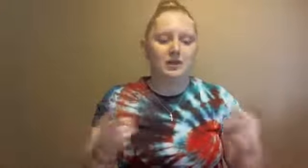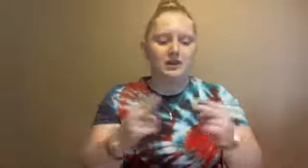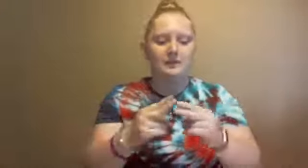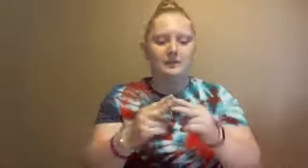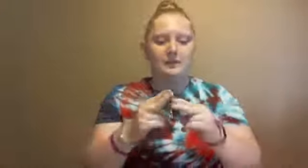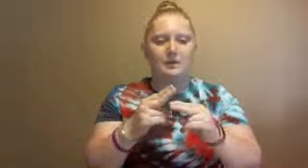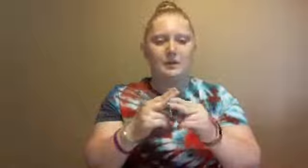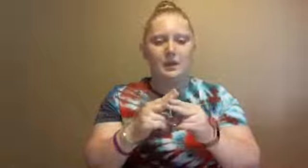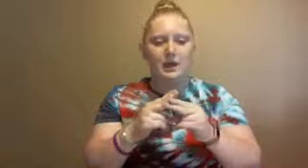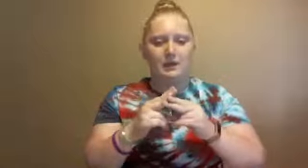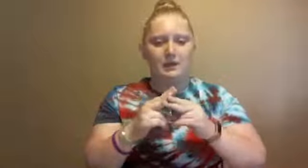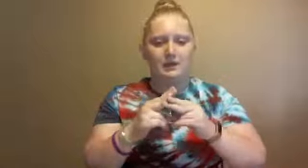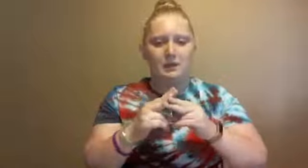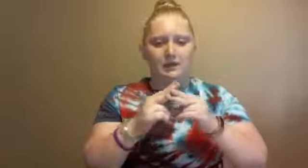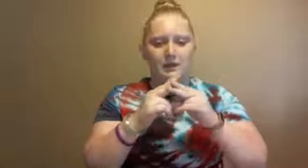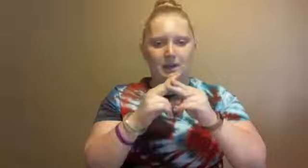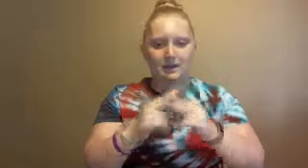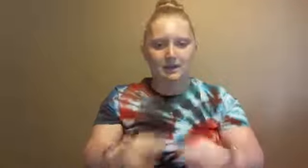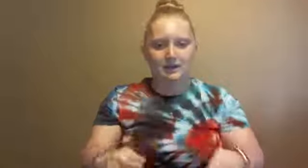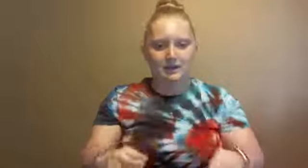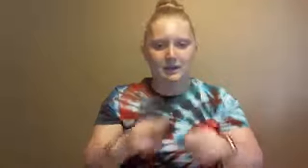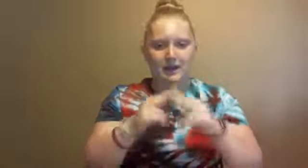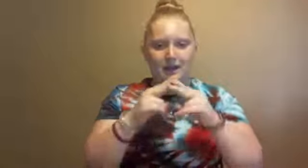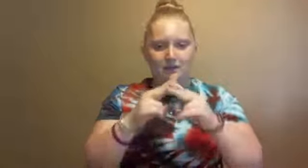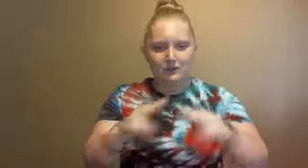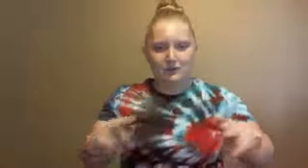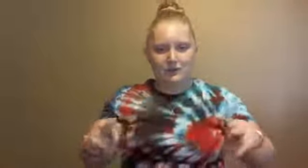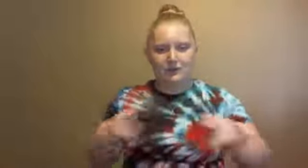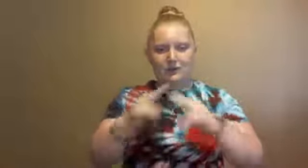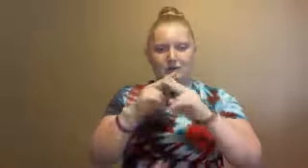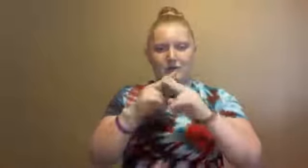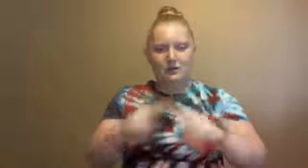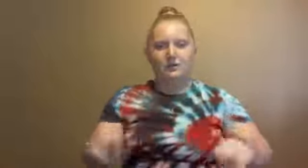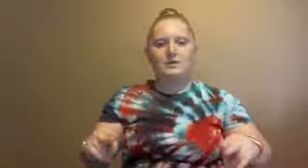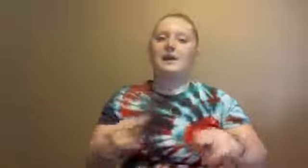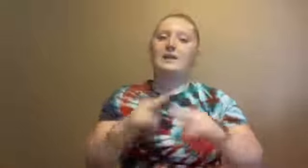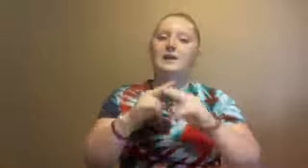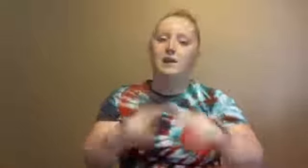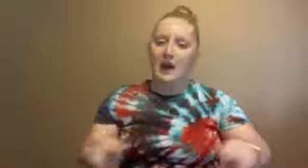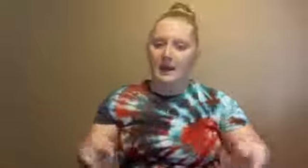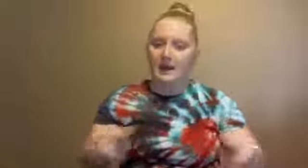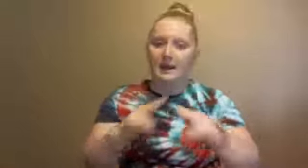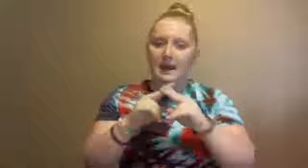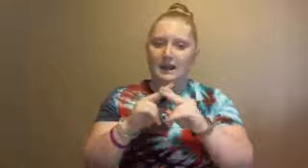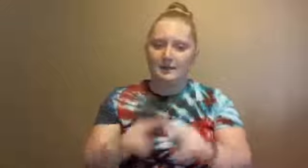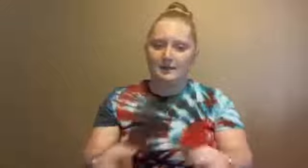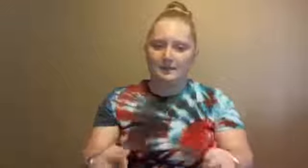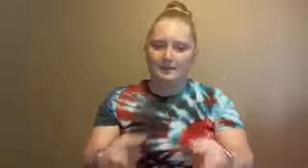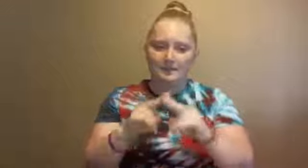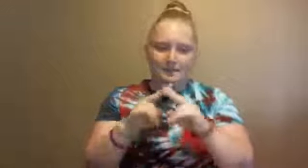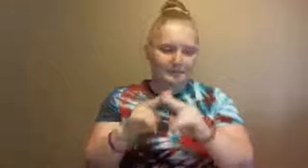formation, and then you bring them together and just go down like you're cracking an egg.